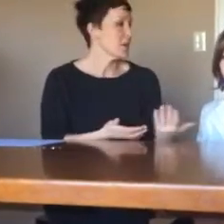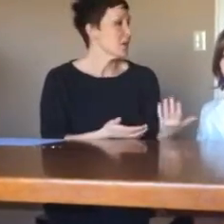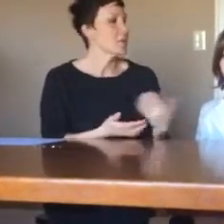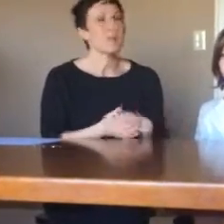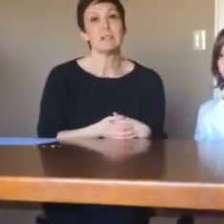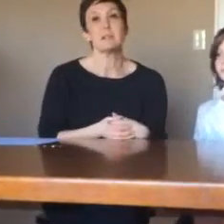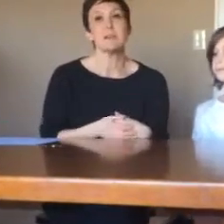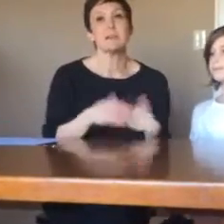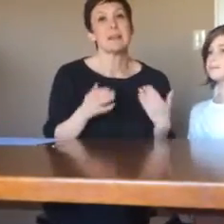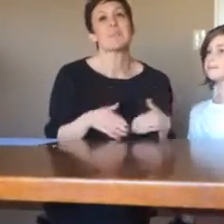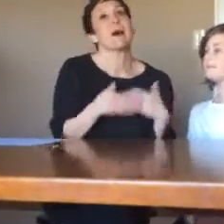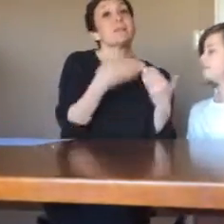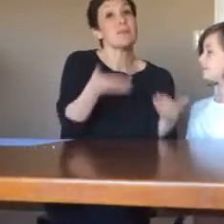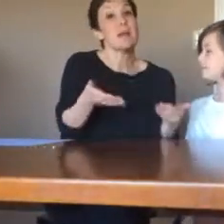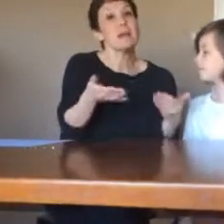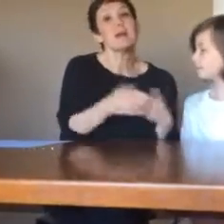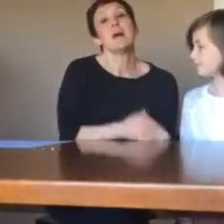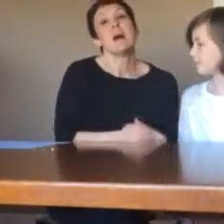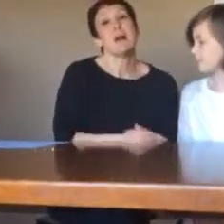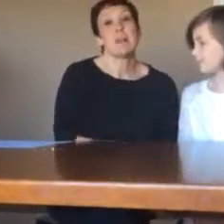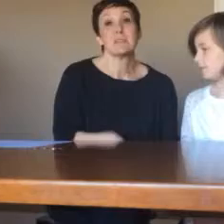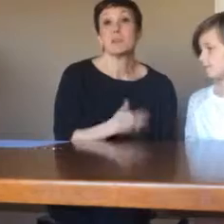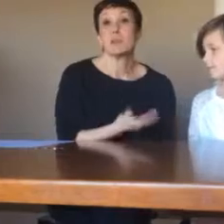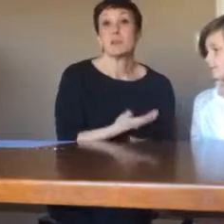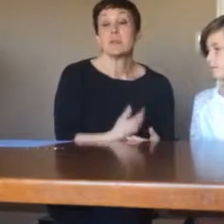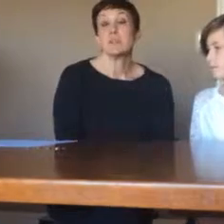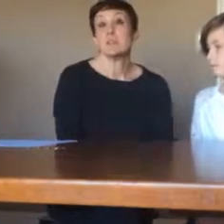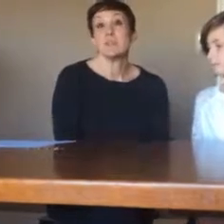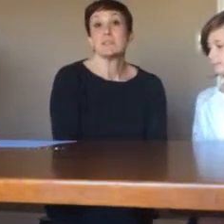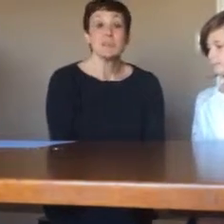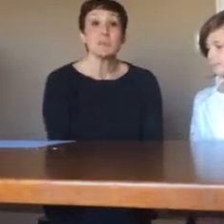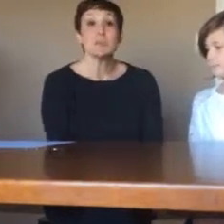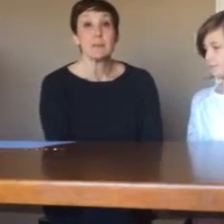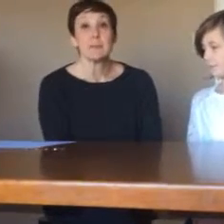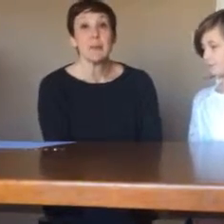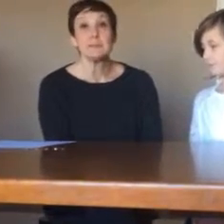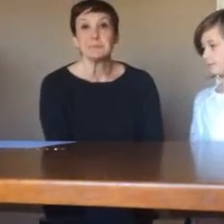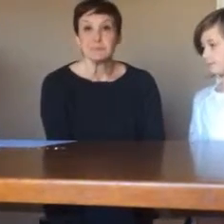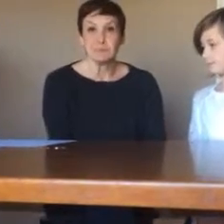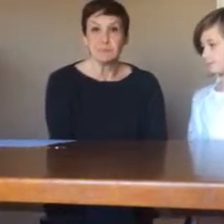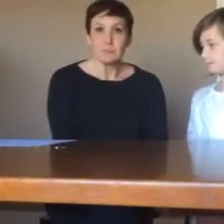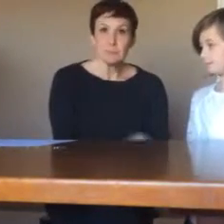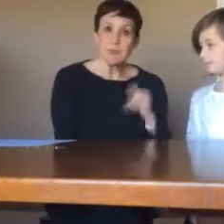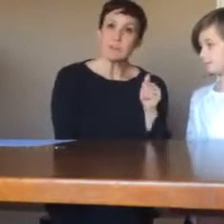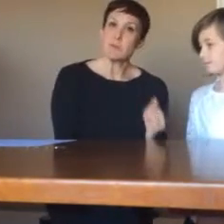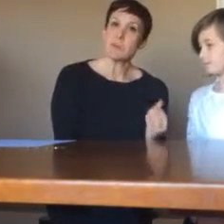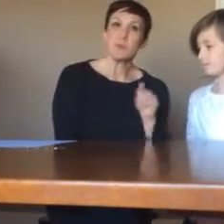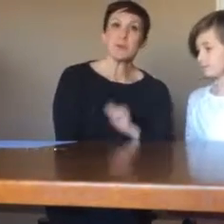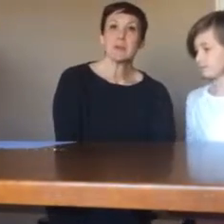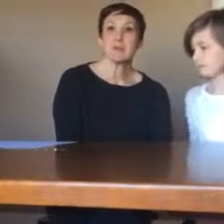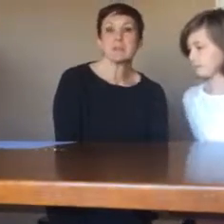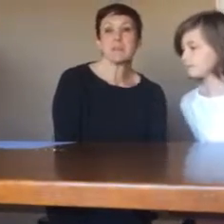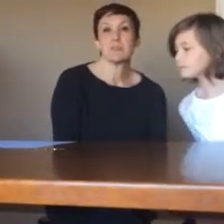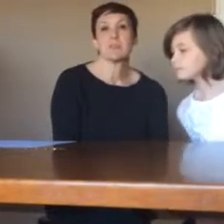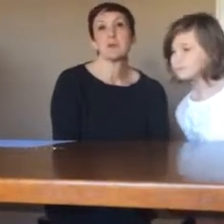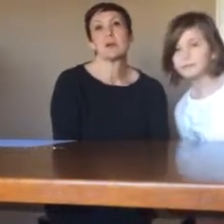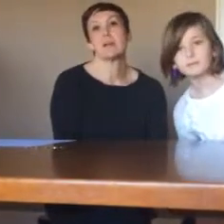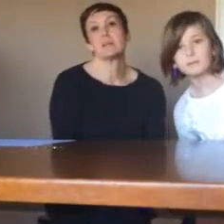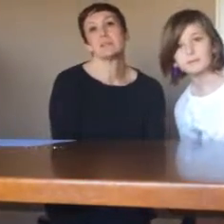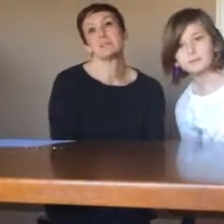starting with red, so I'd be saying match red, and that's her cue that she needs to do something. So the cueing is the first part of a